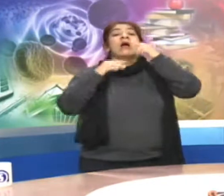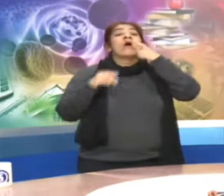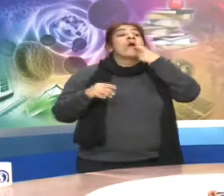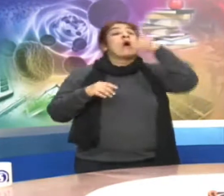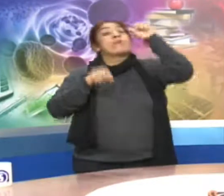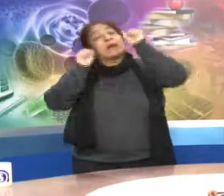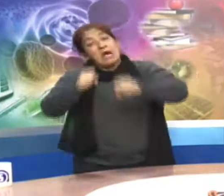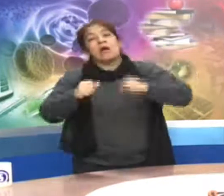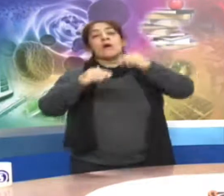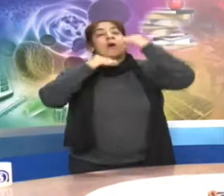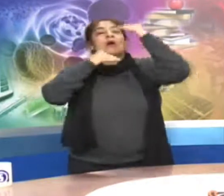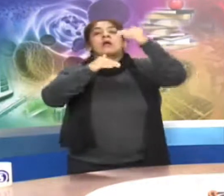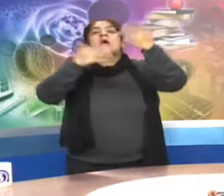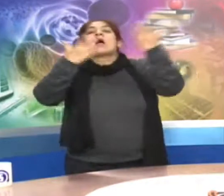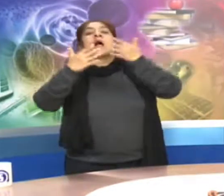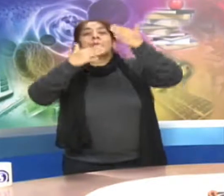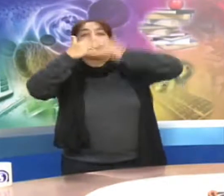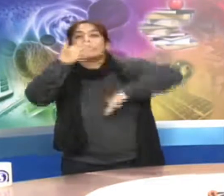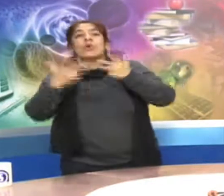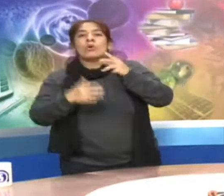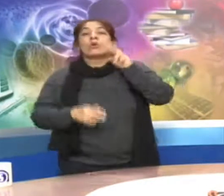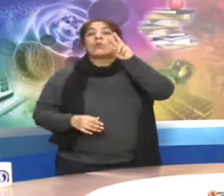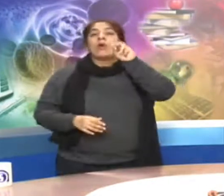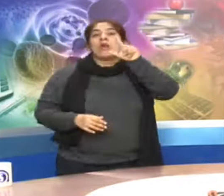up to 20 lakh.